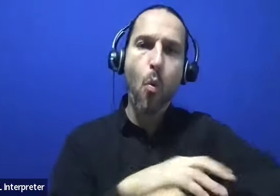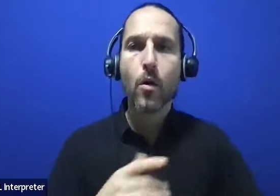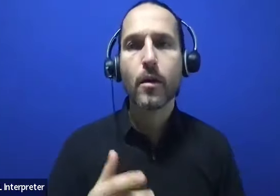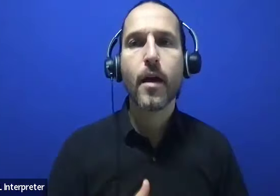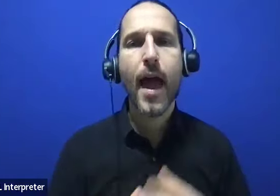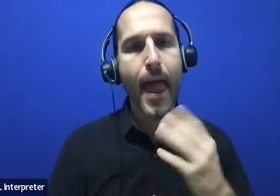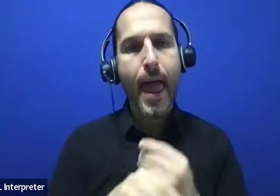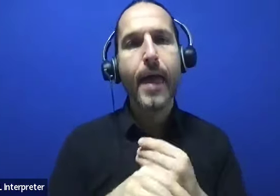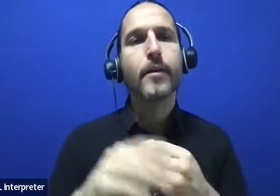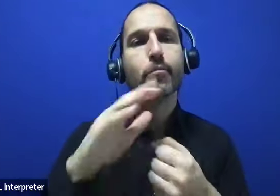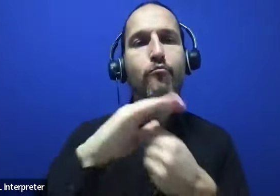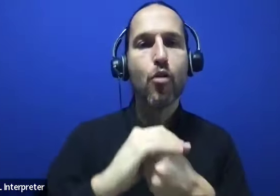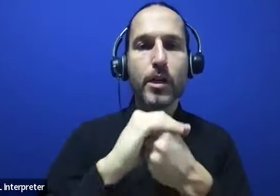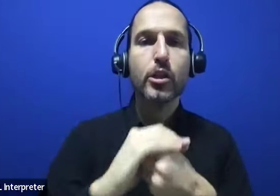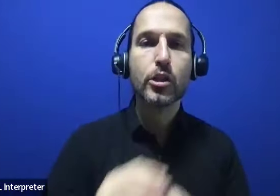pressure.